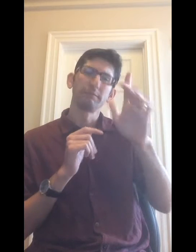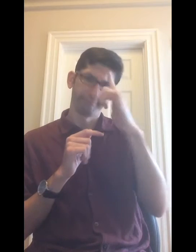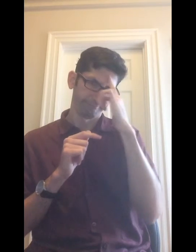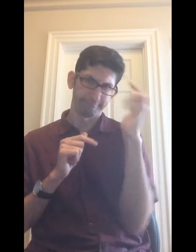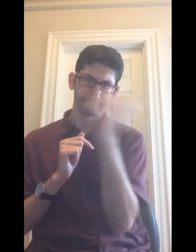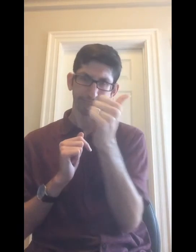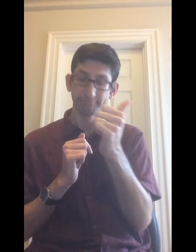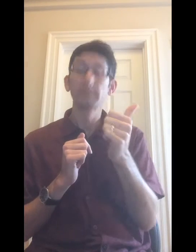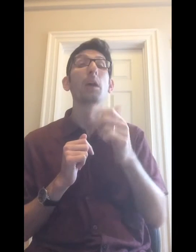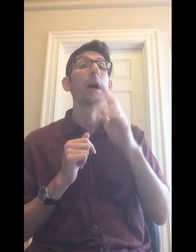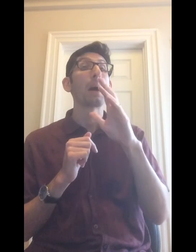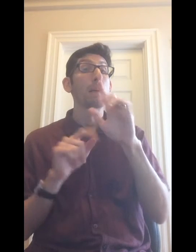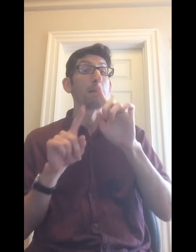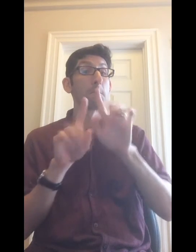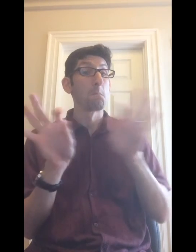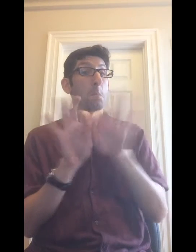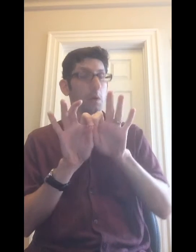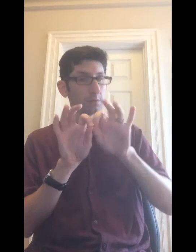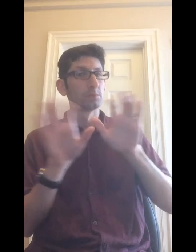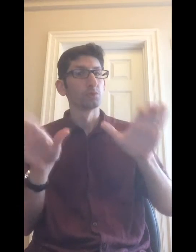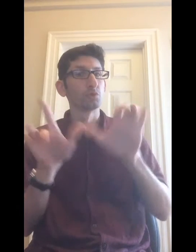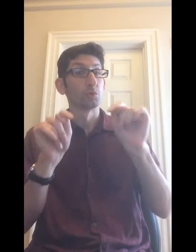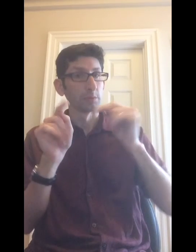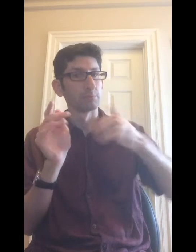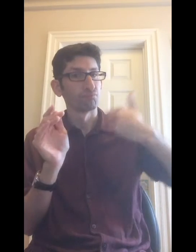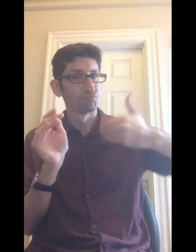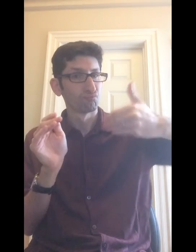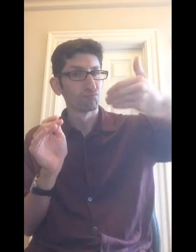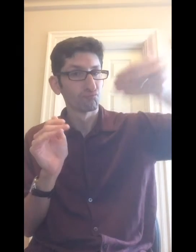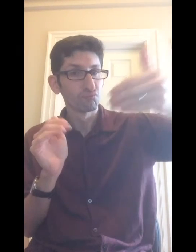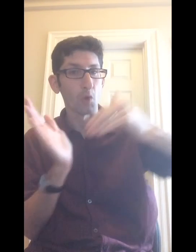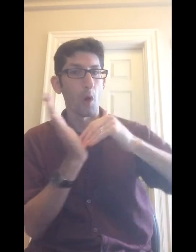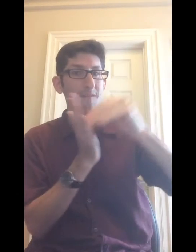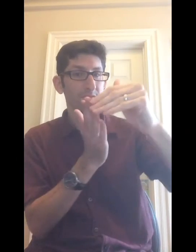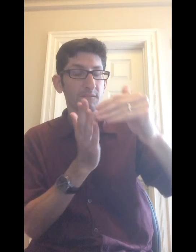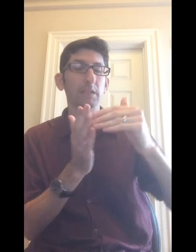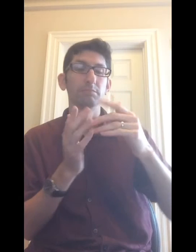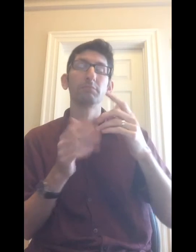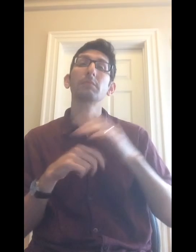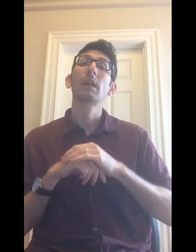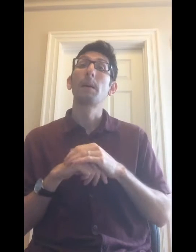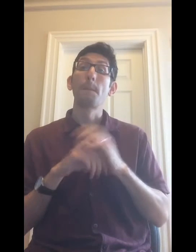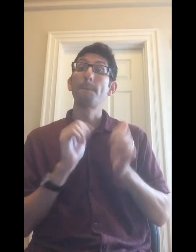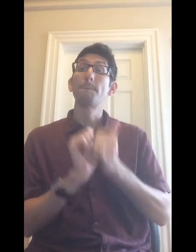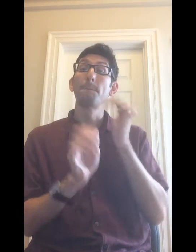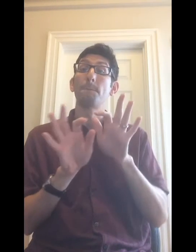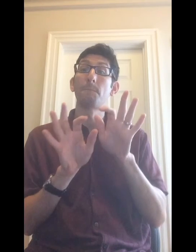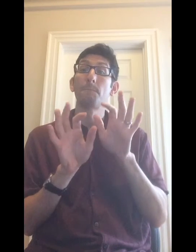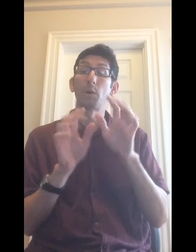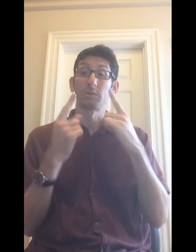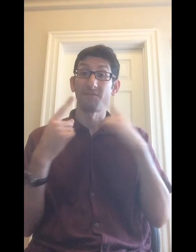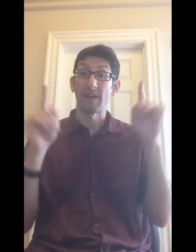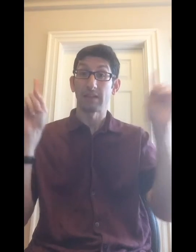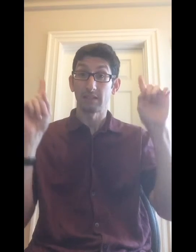do so on a regular basis. The most effective form of exercise has been found to be weightlifting, short distance